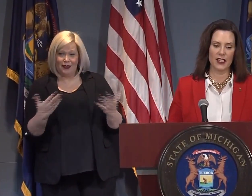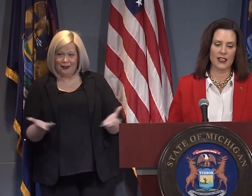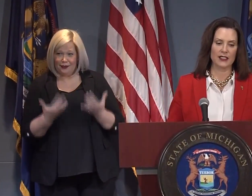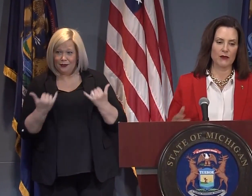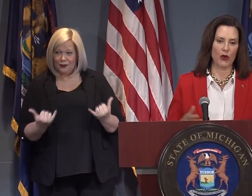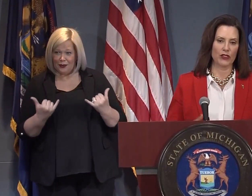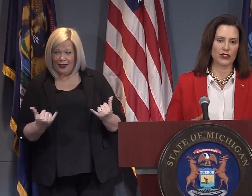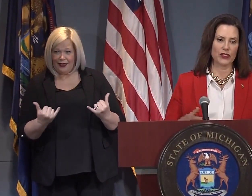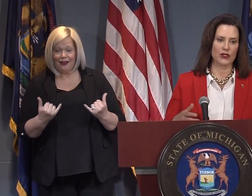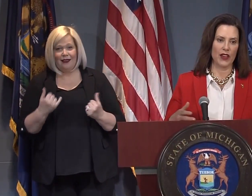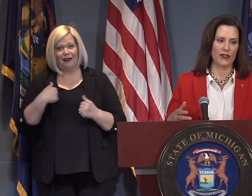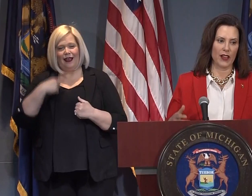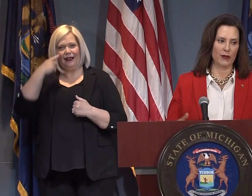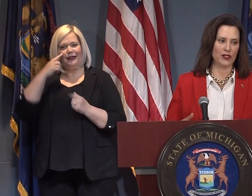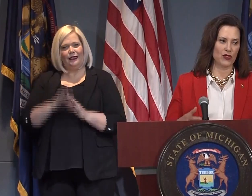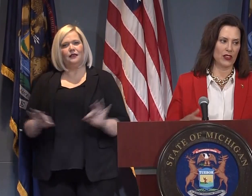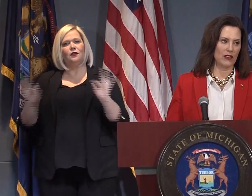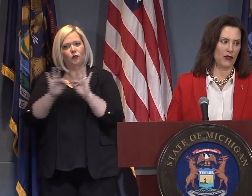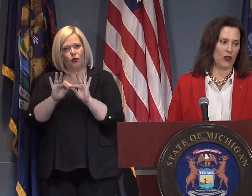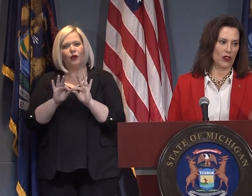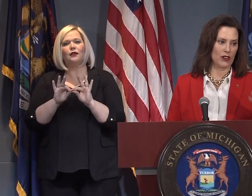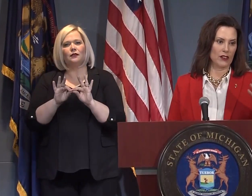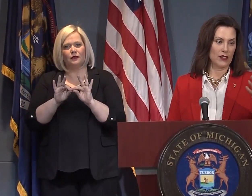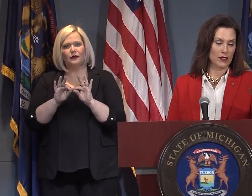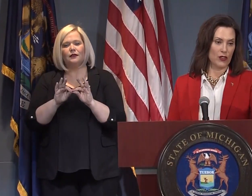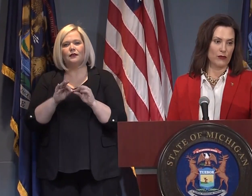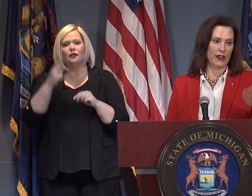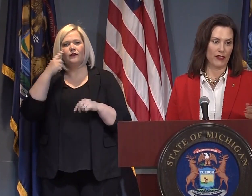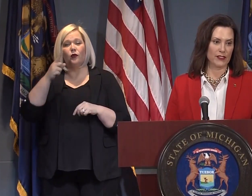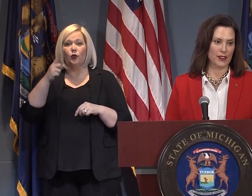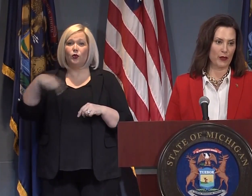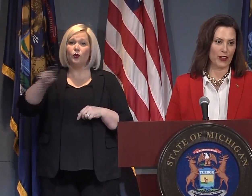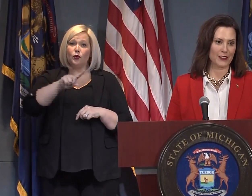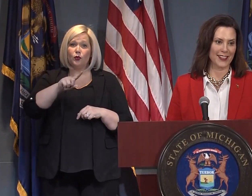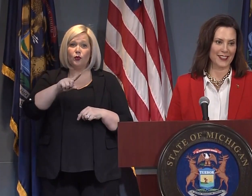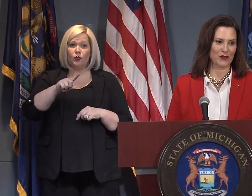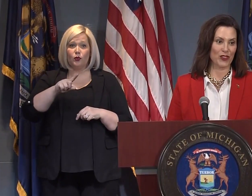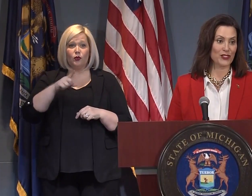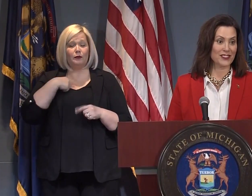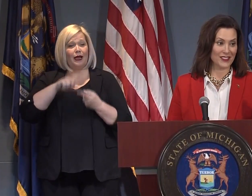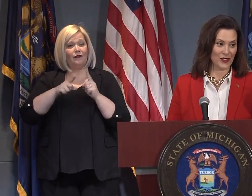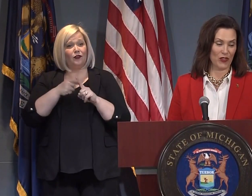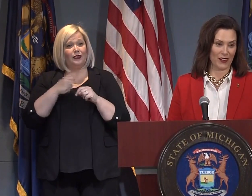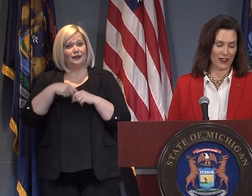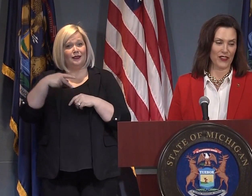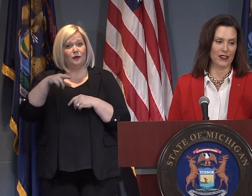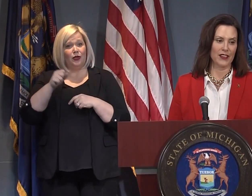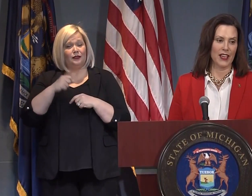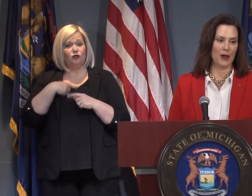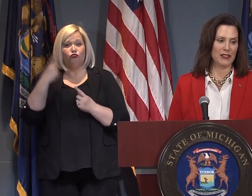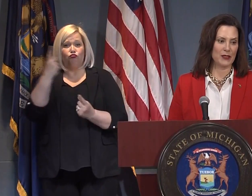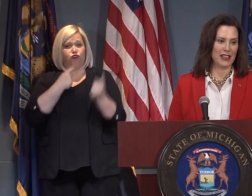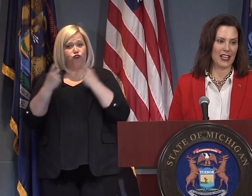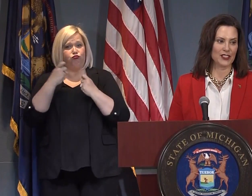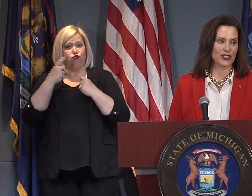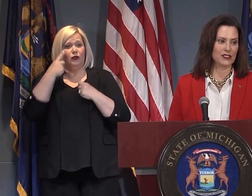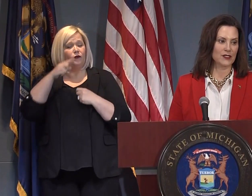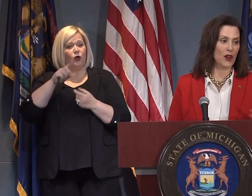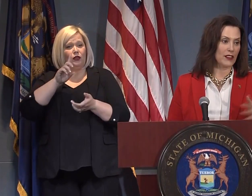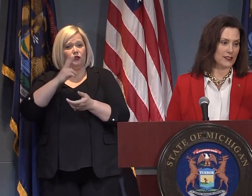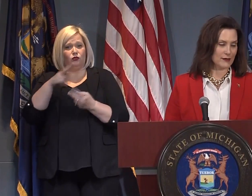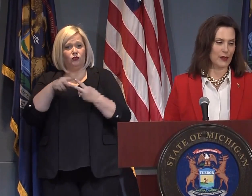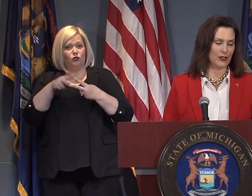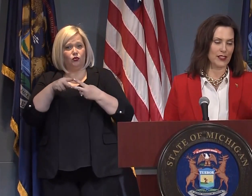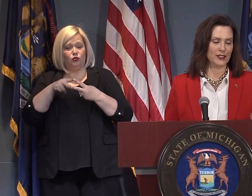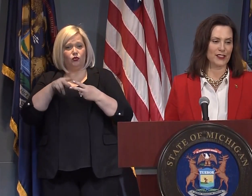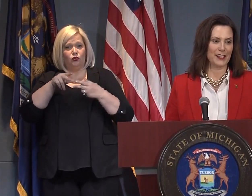that it's important to have the opportunity for you, my friends in the press, to ask some questions if you want of the epidemiologists as